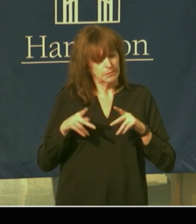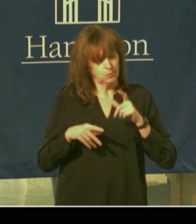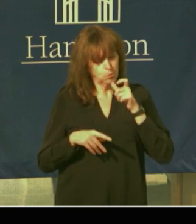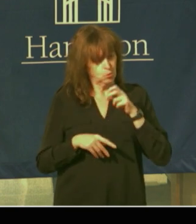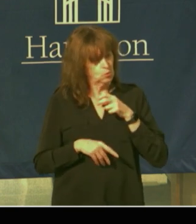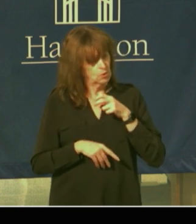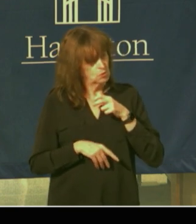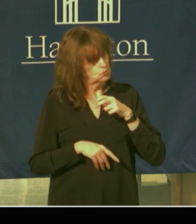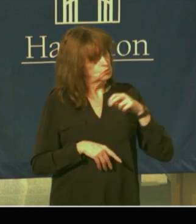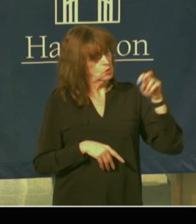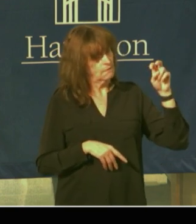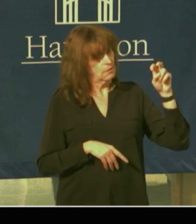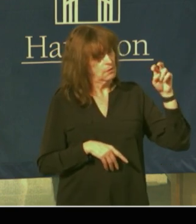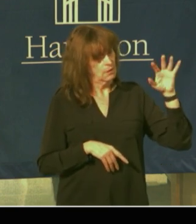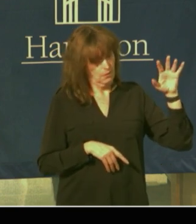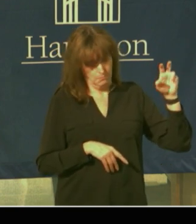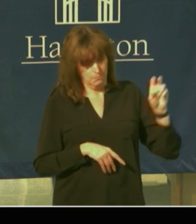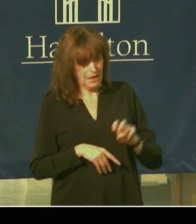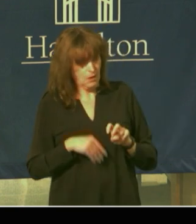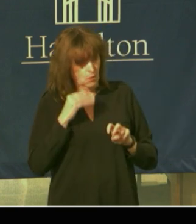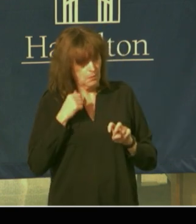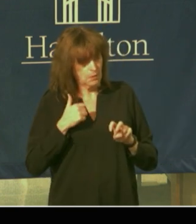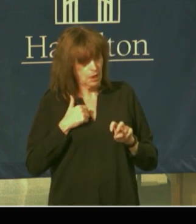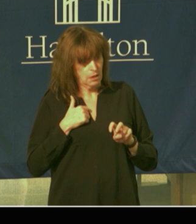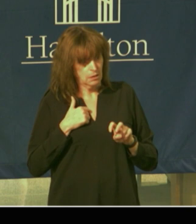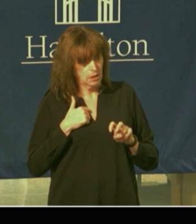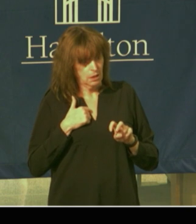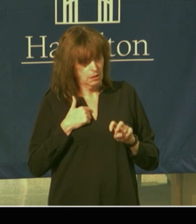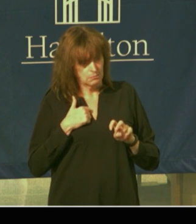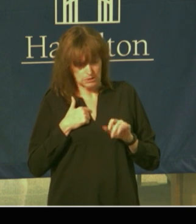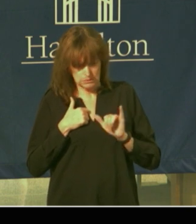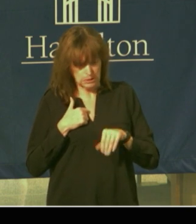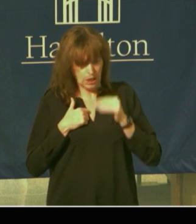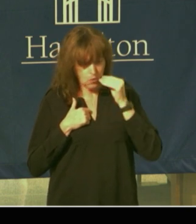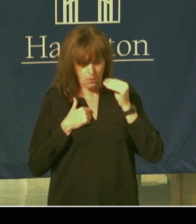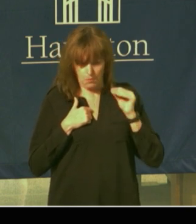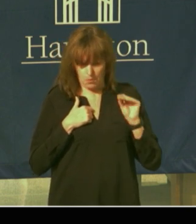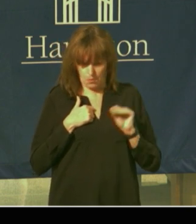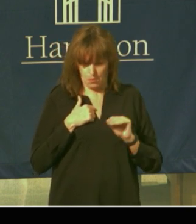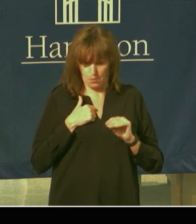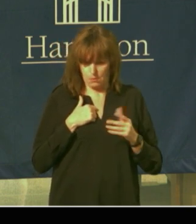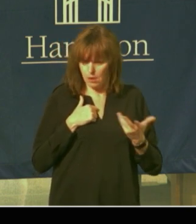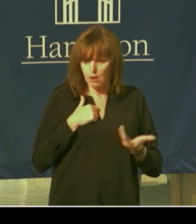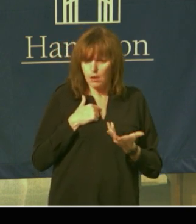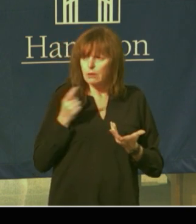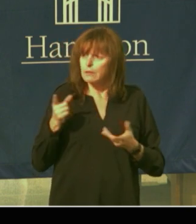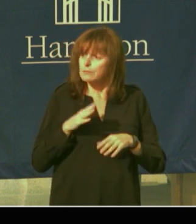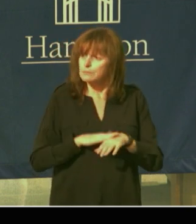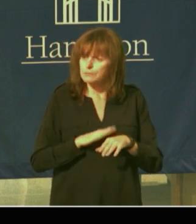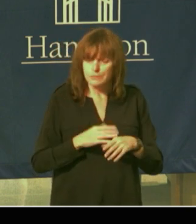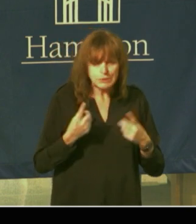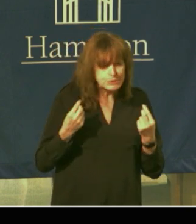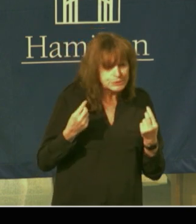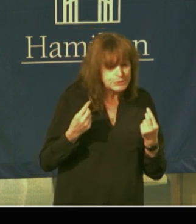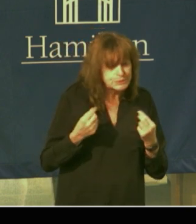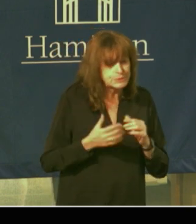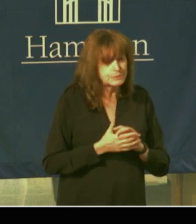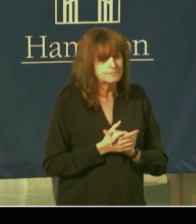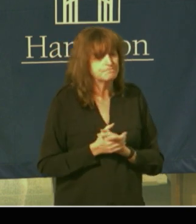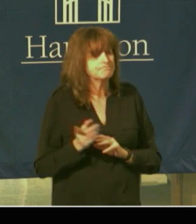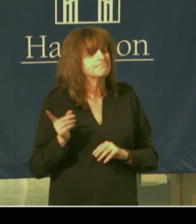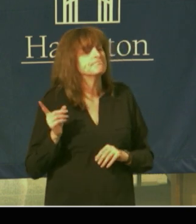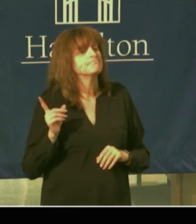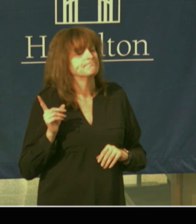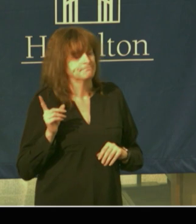but they are not? What is your message to them? Sure. Well, I think I'd go back to helping